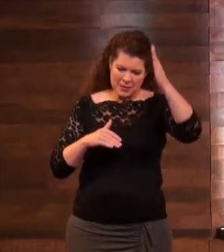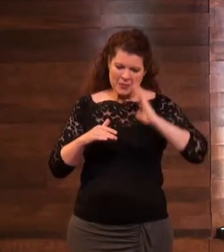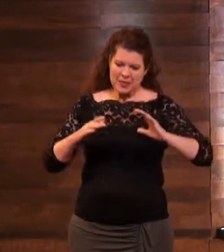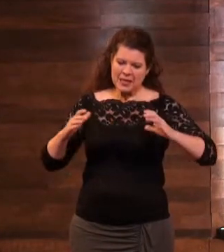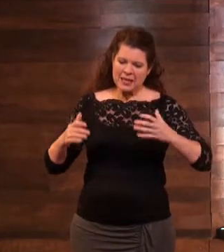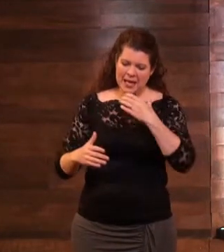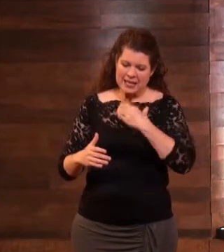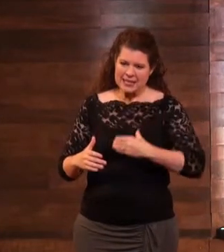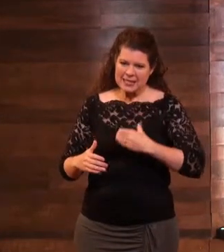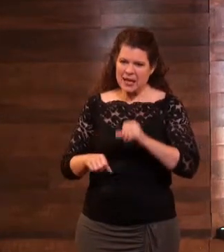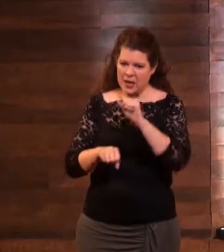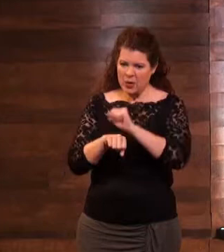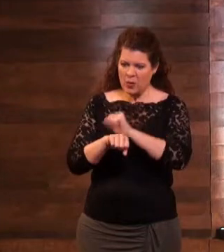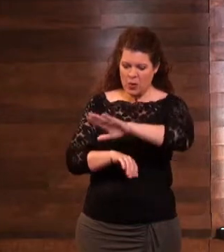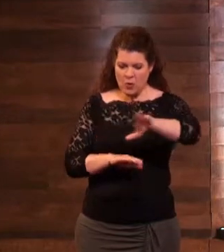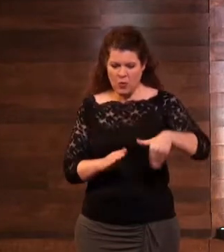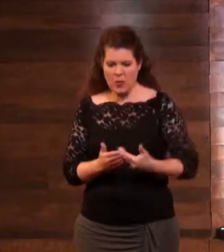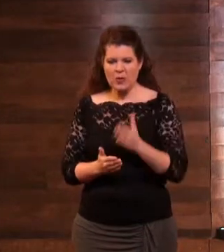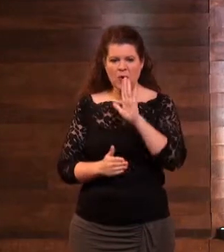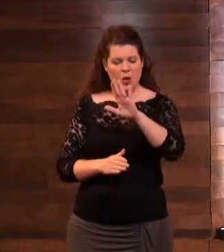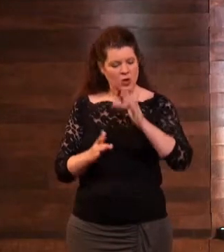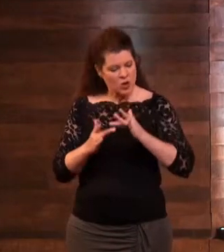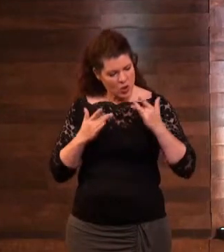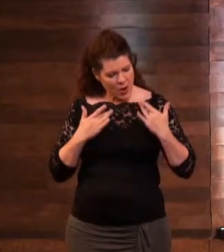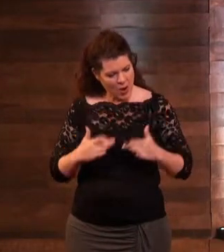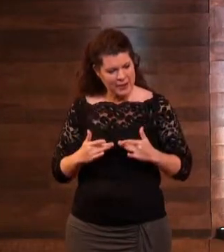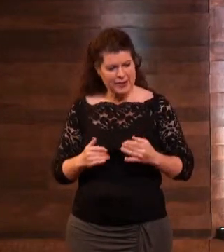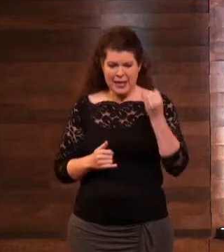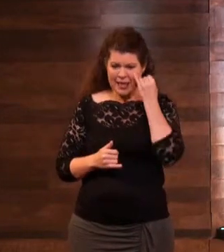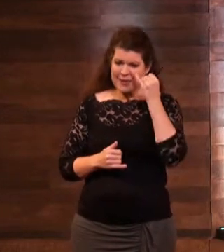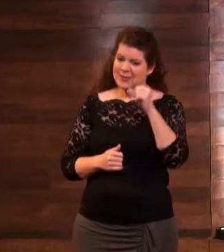heart. Unless you are literally